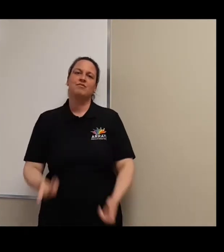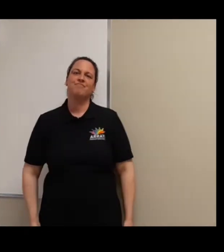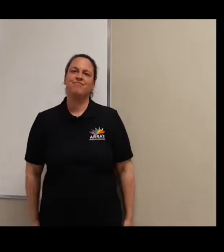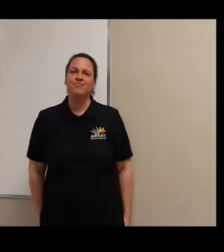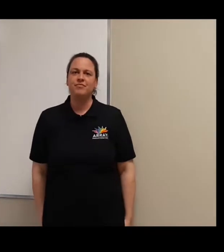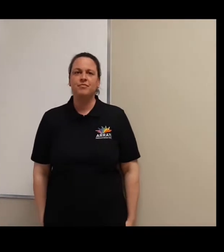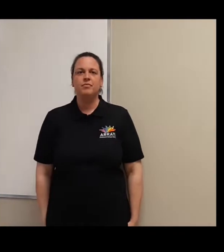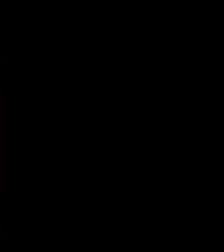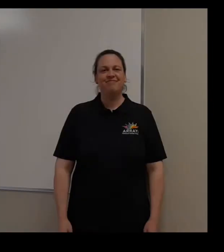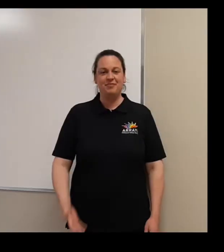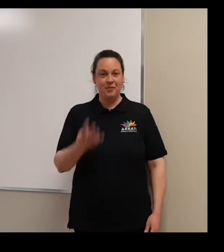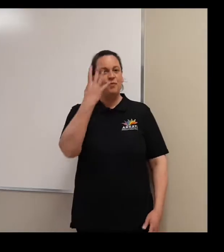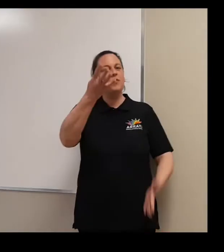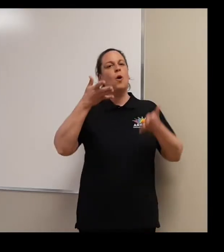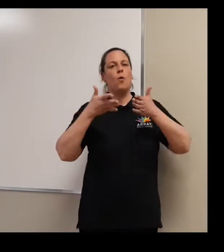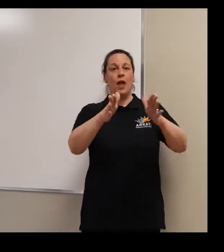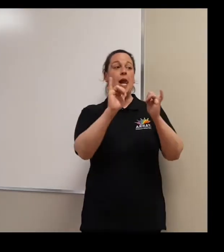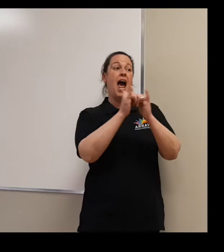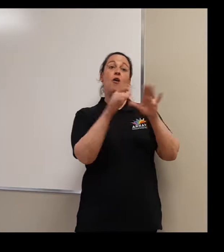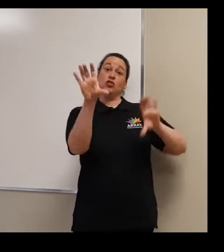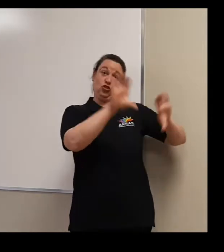safe.